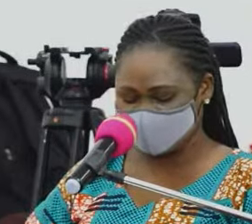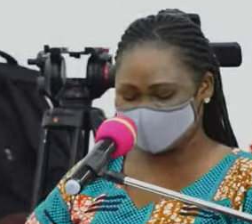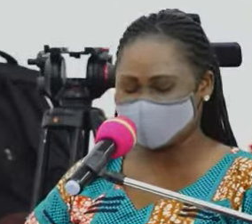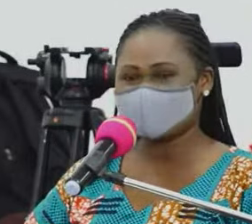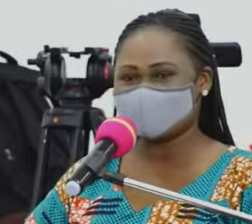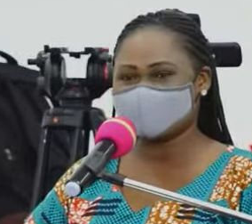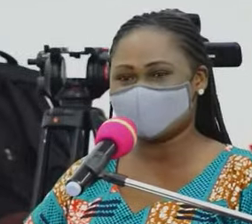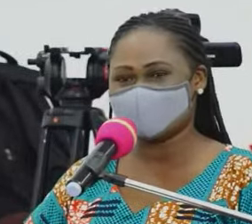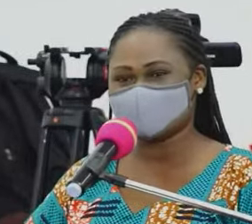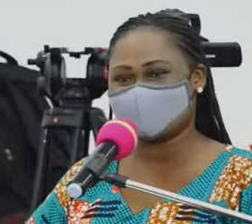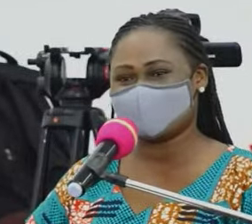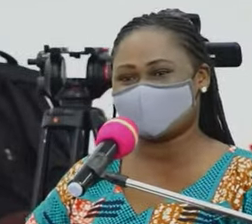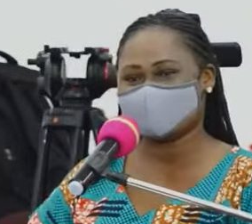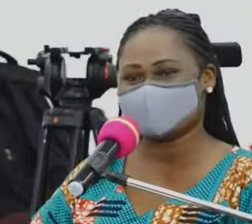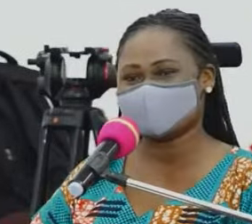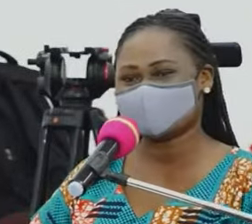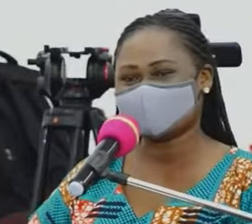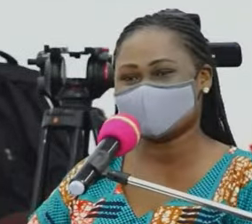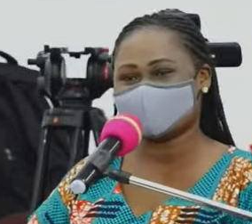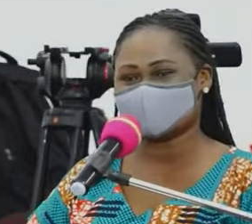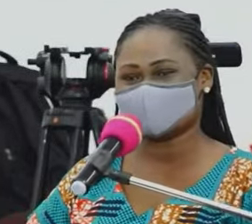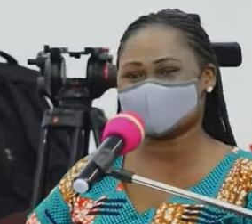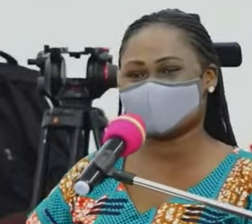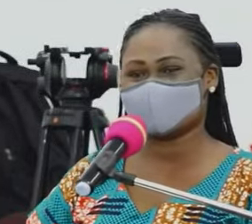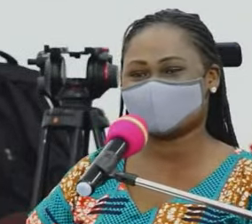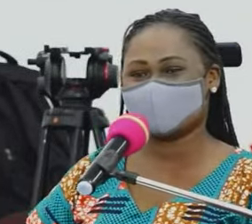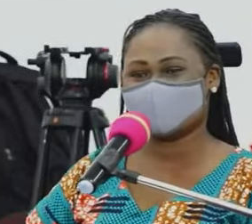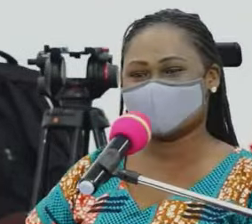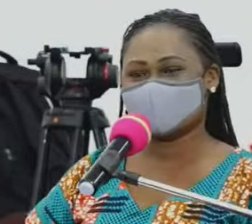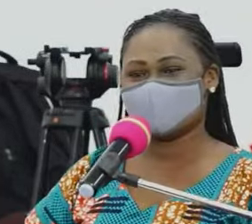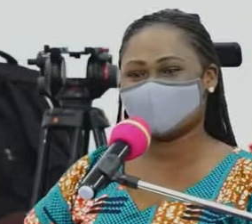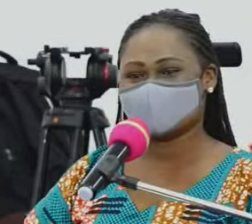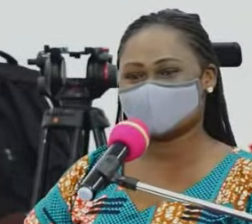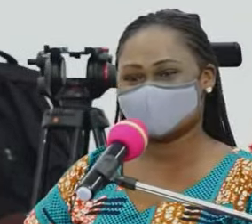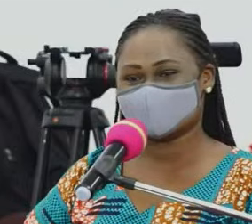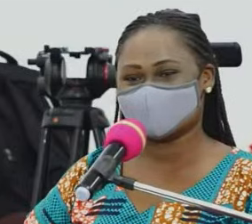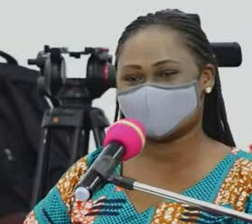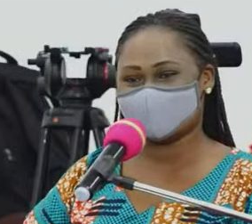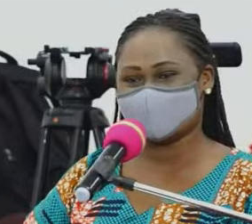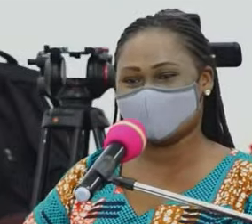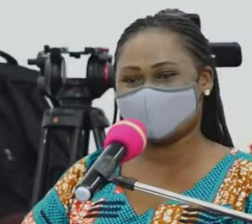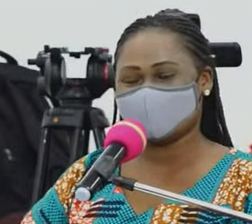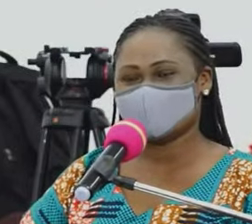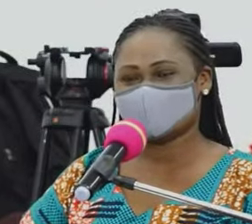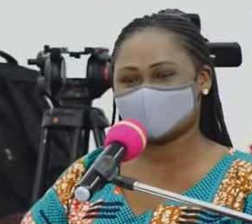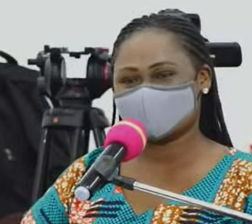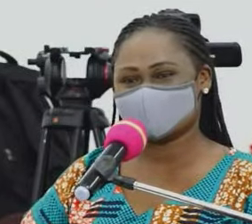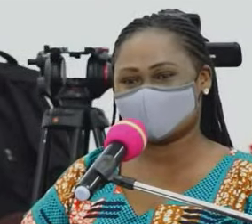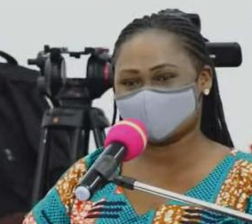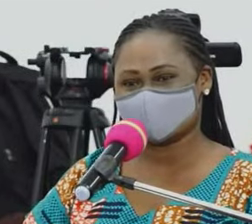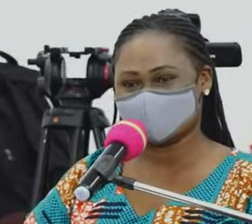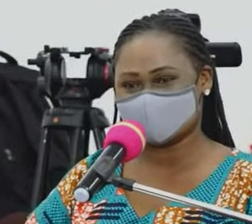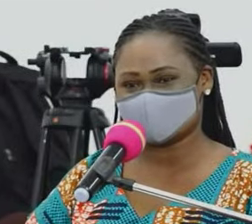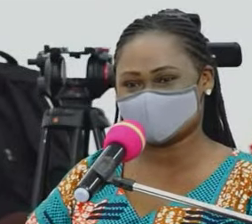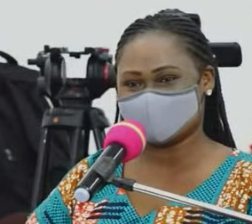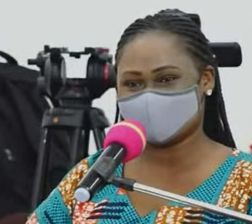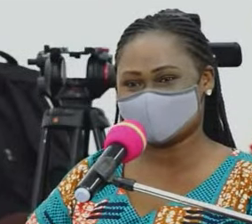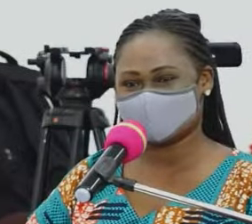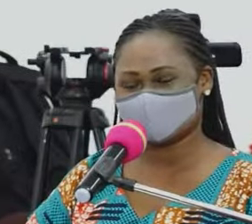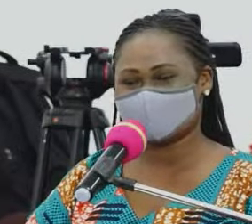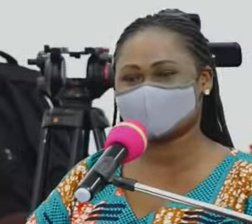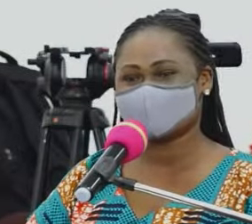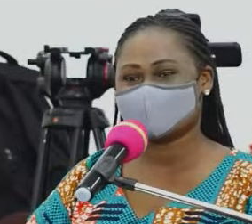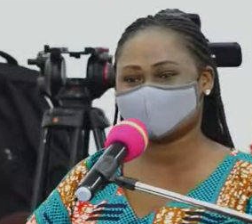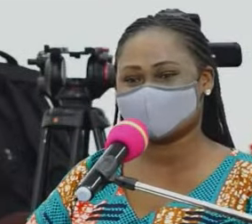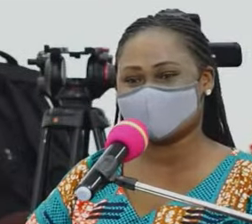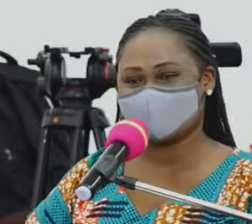then finally, we want to find out, we understood Ghana was going to have the open registration of the ships, the fishing ships in the